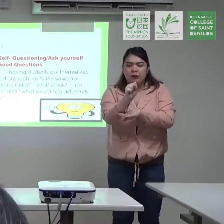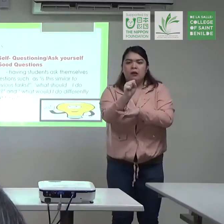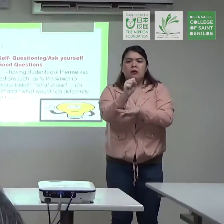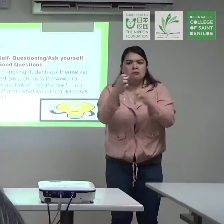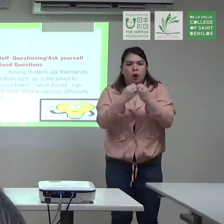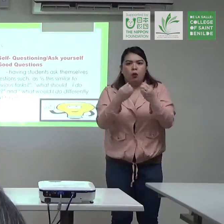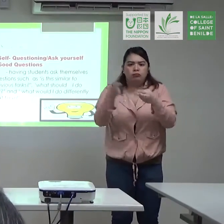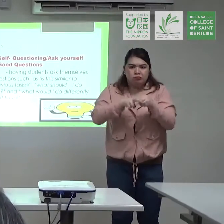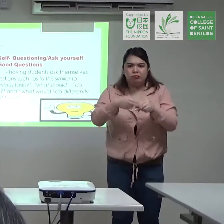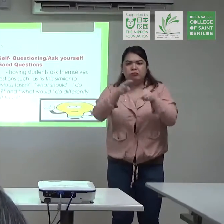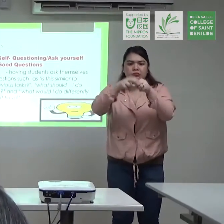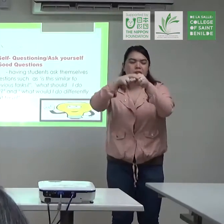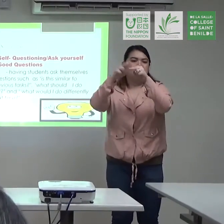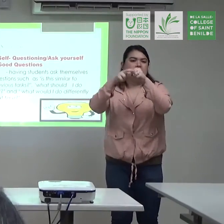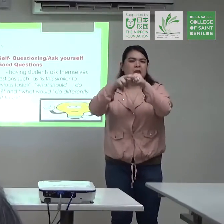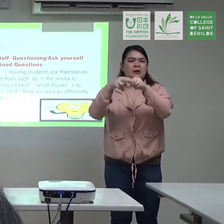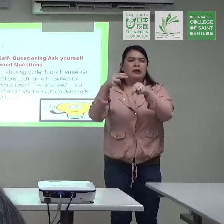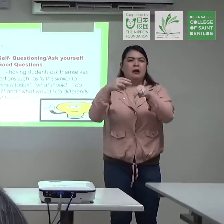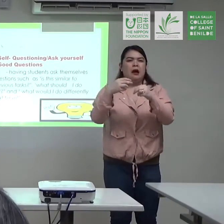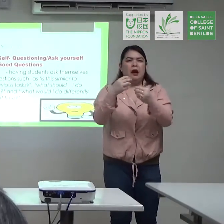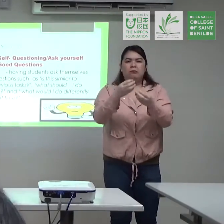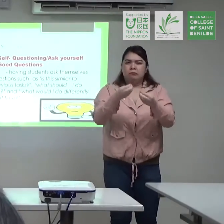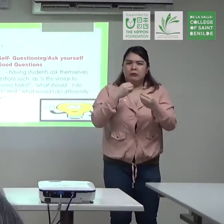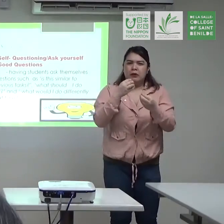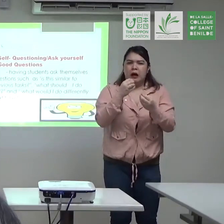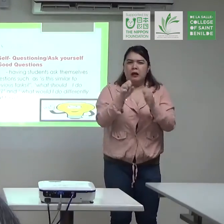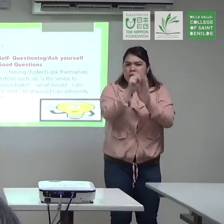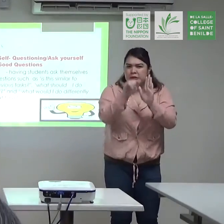more difficult than the simpler task.